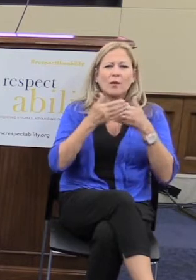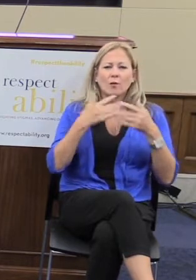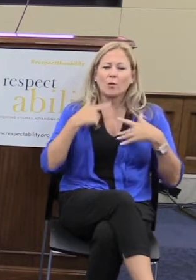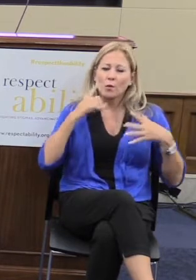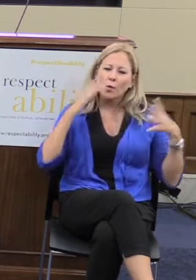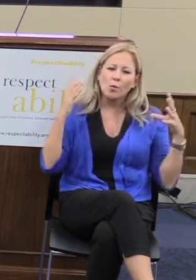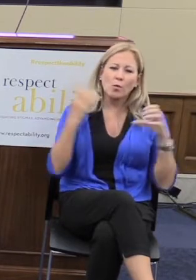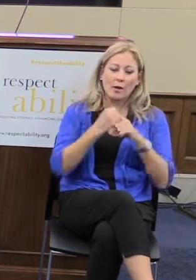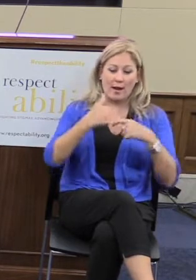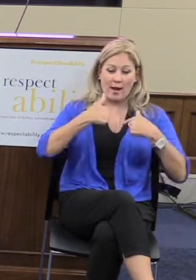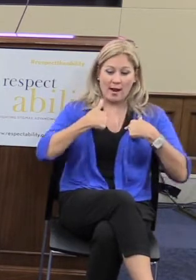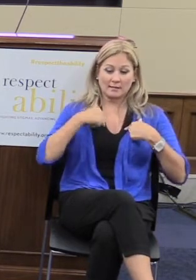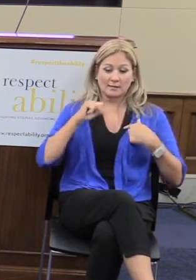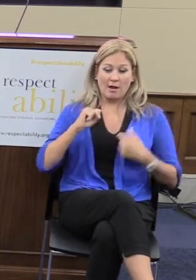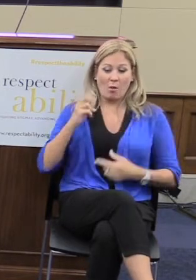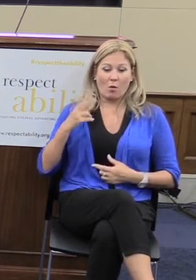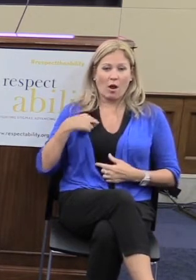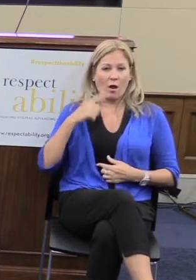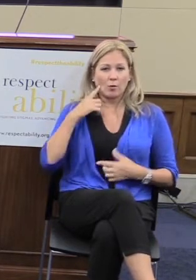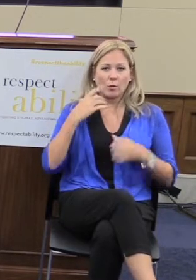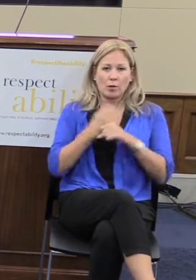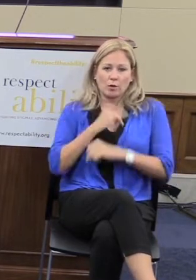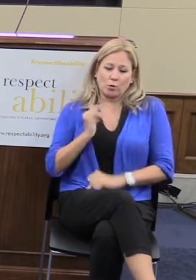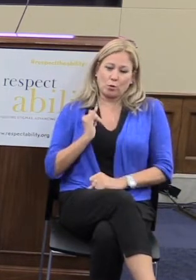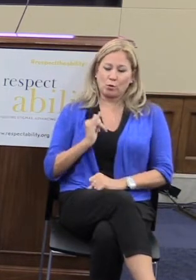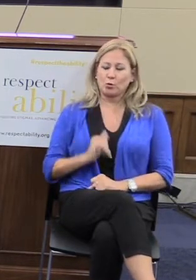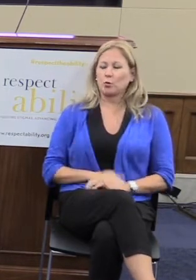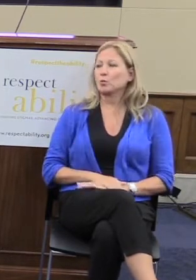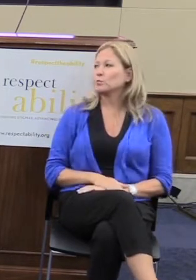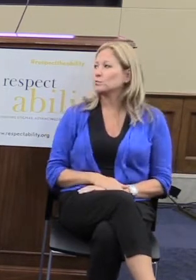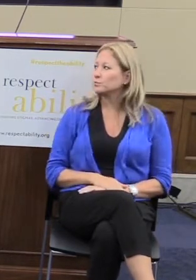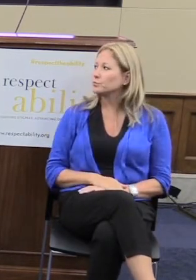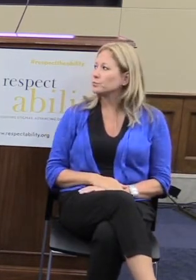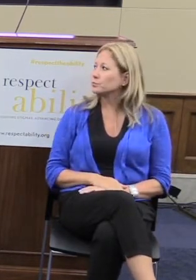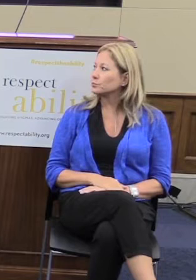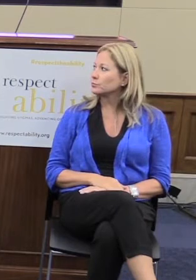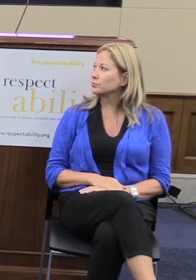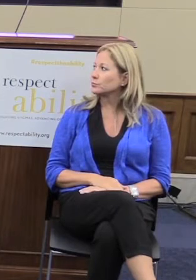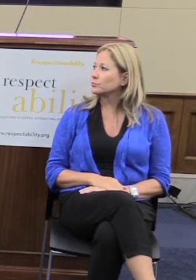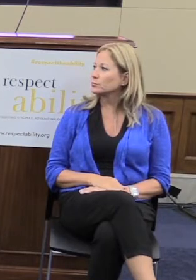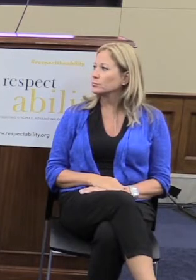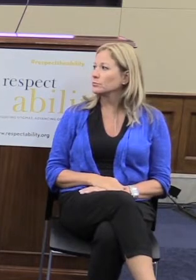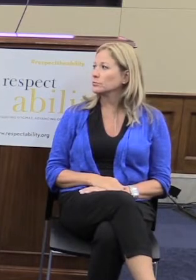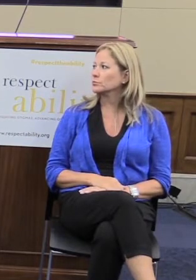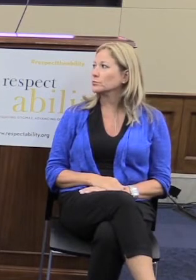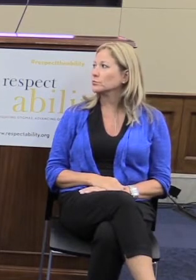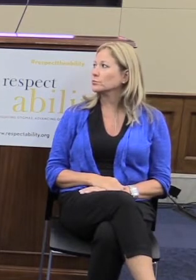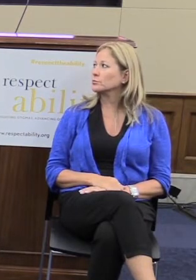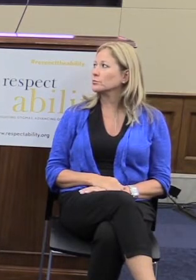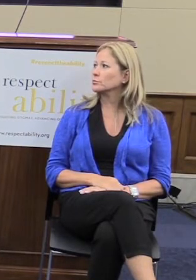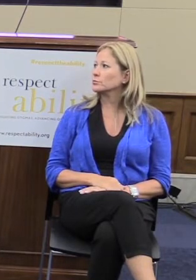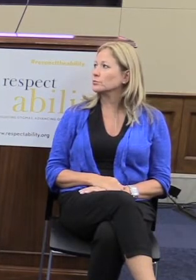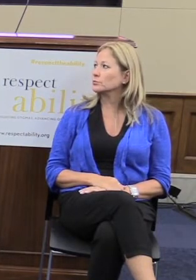a stockholder, win as well. So. Yeah.